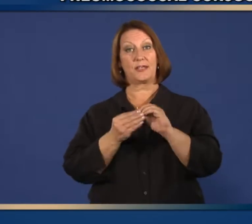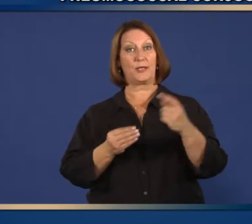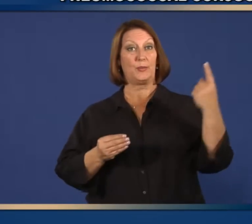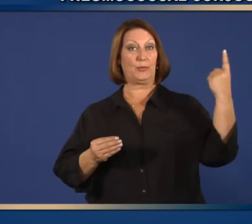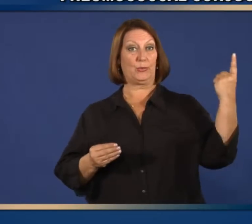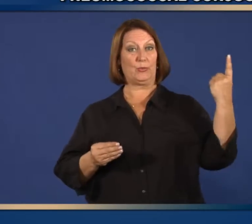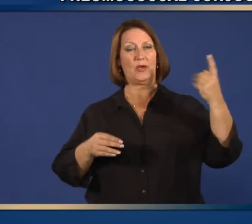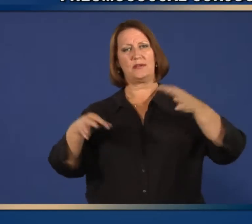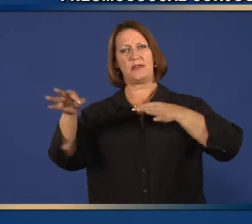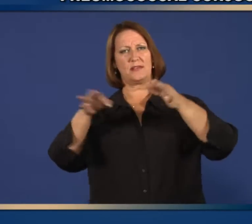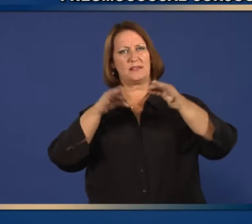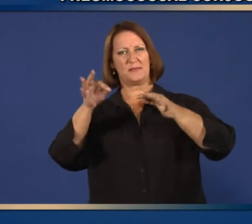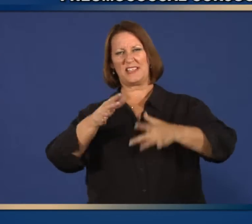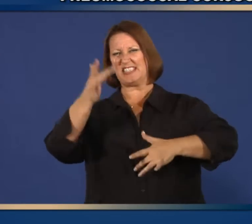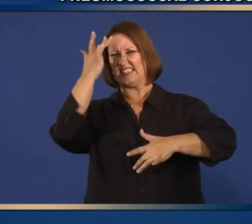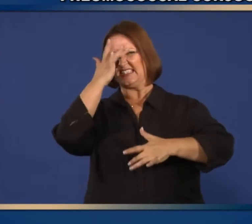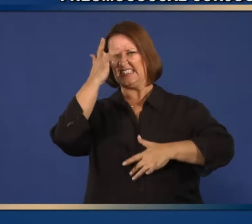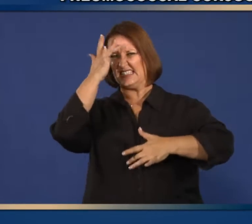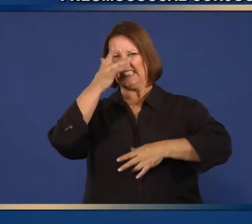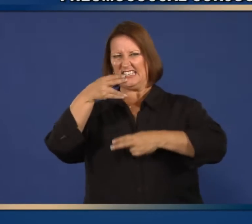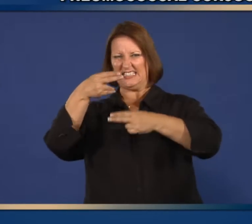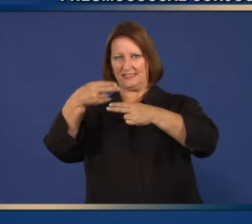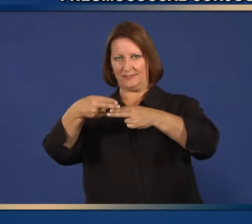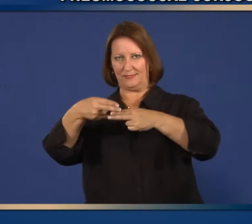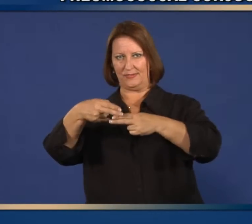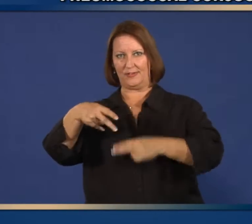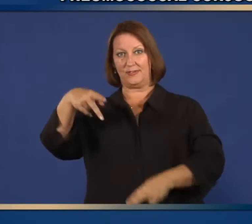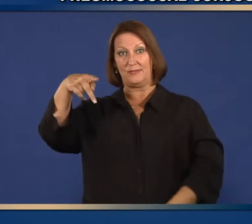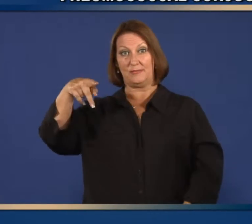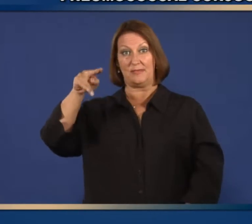1. Pneumococcal disease.